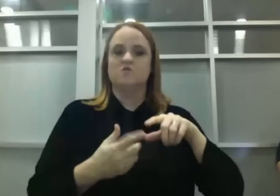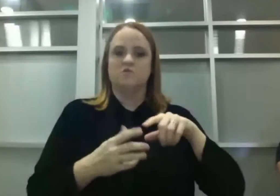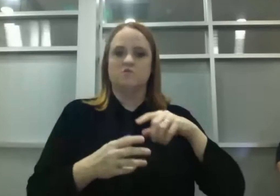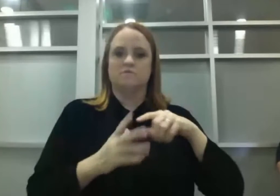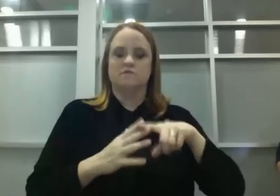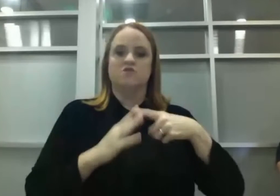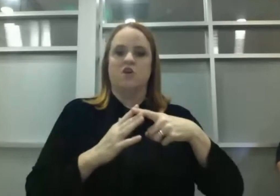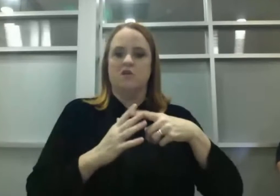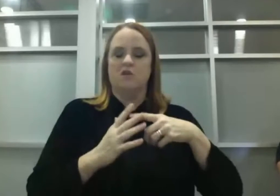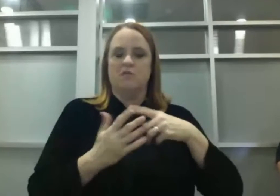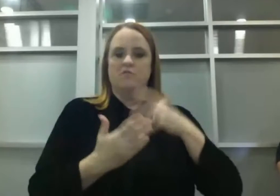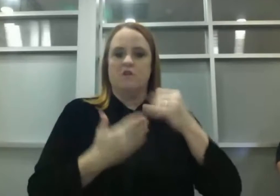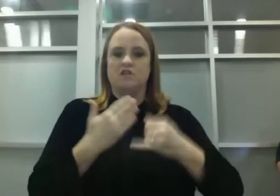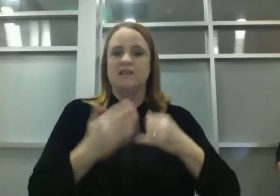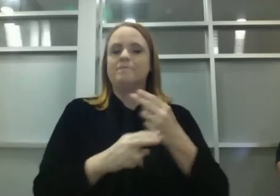New.